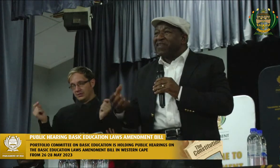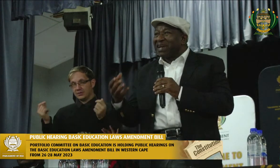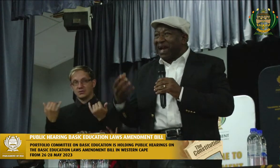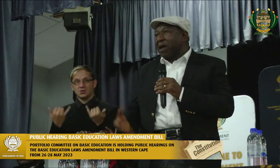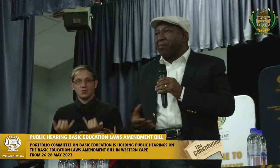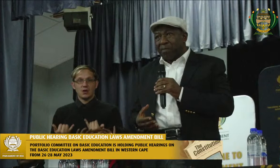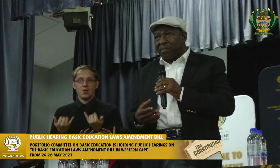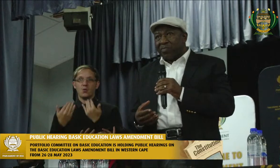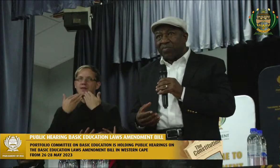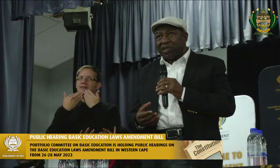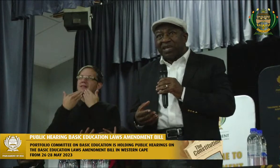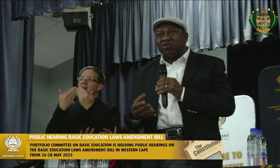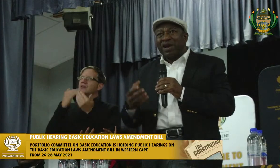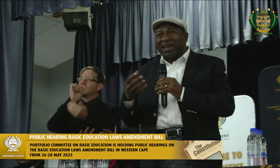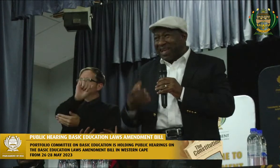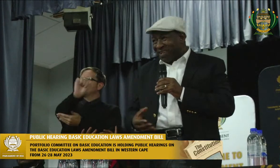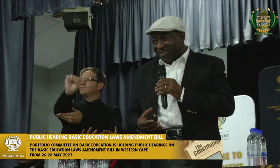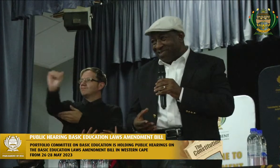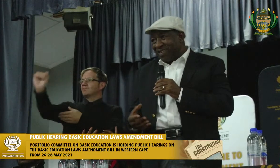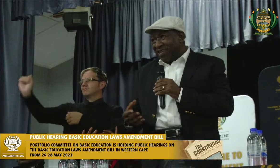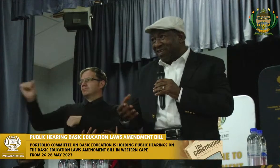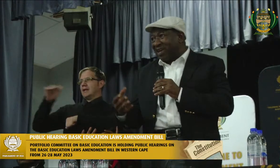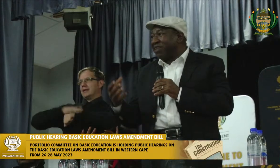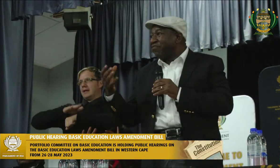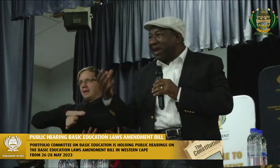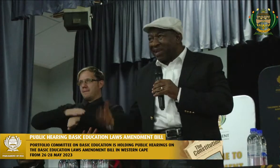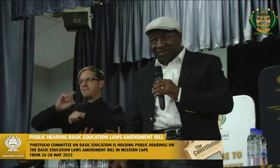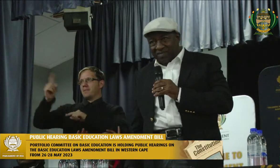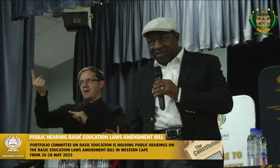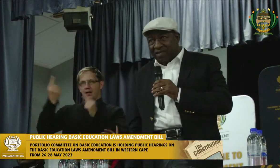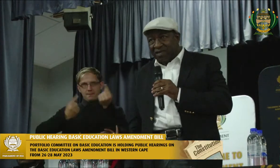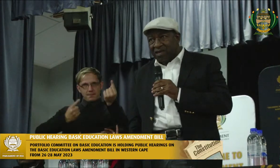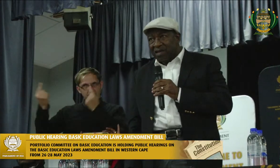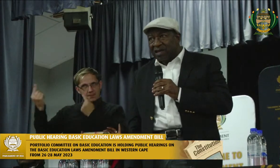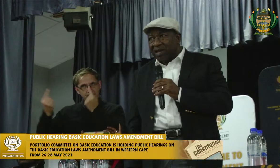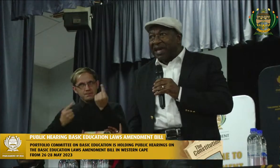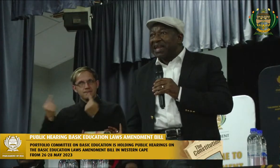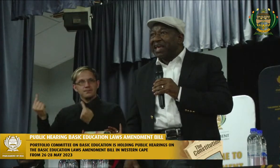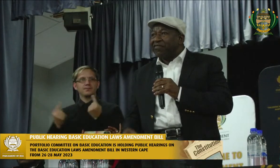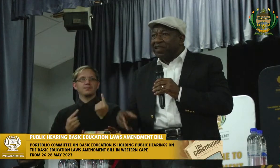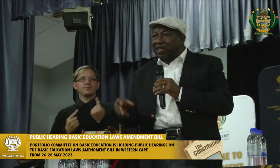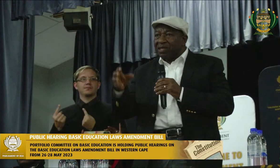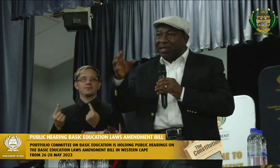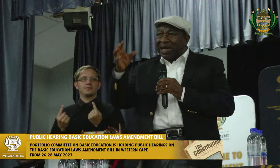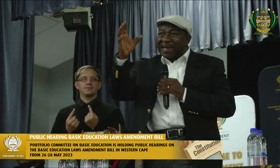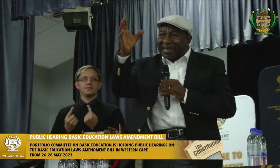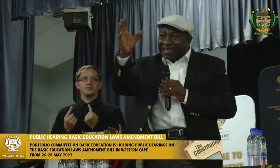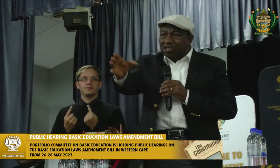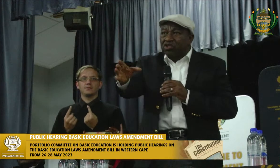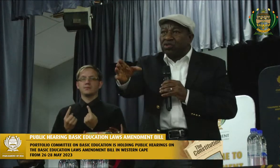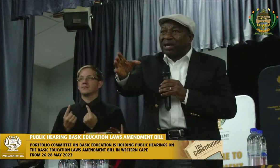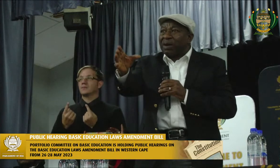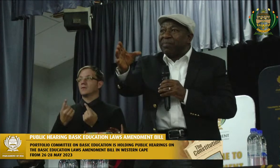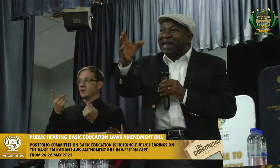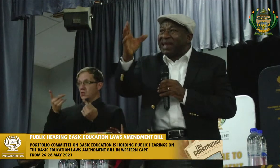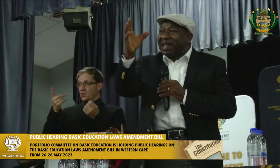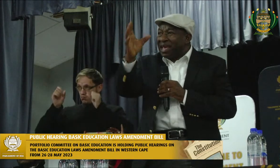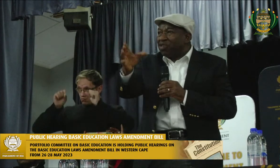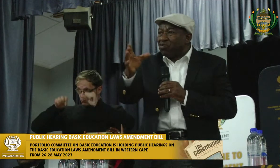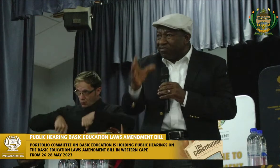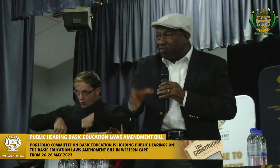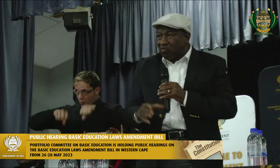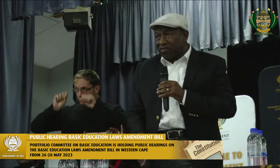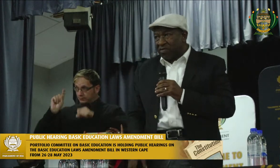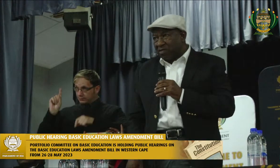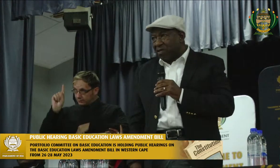for having come in your rank and files. And having agreed to come and